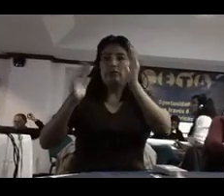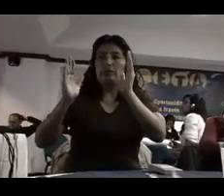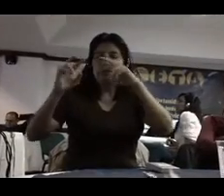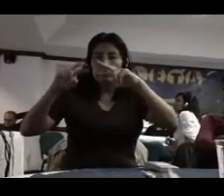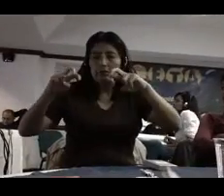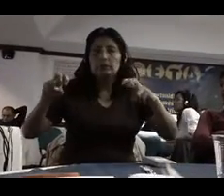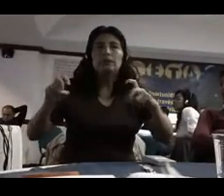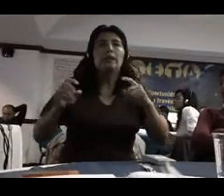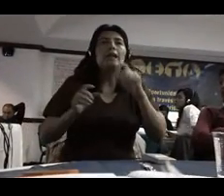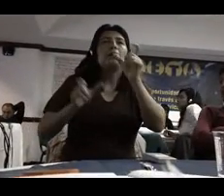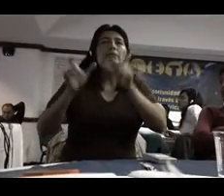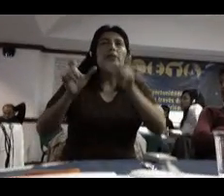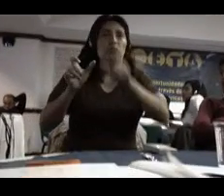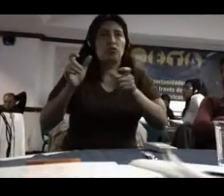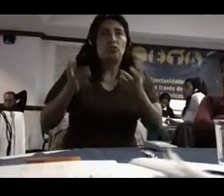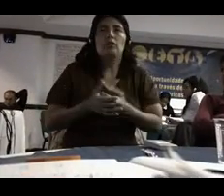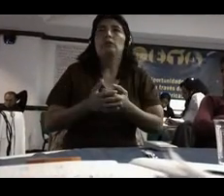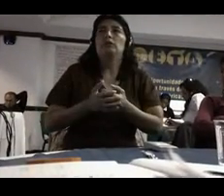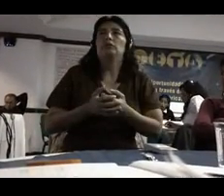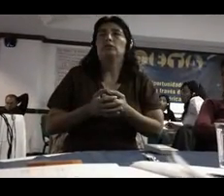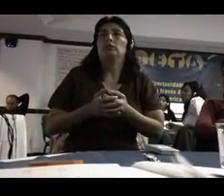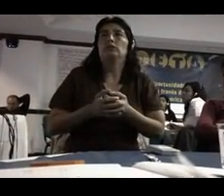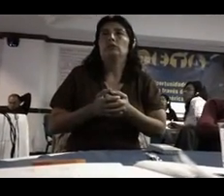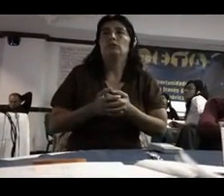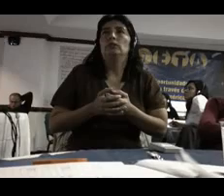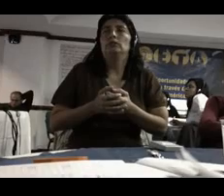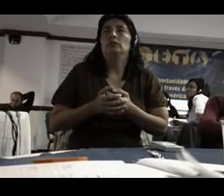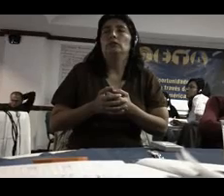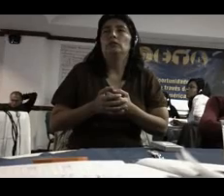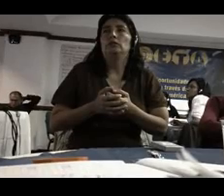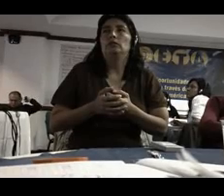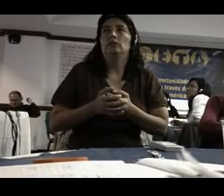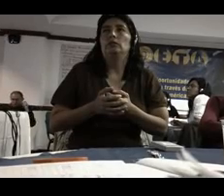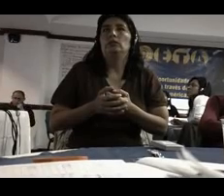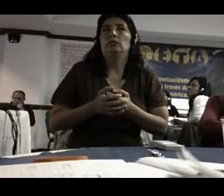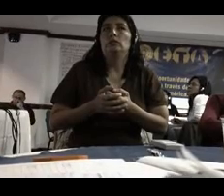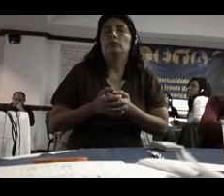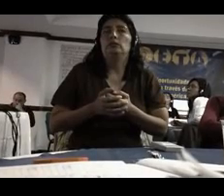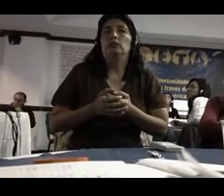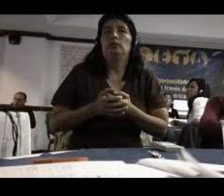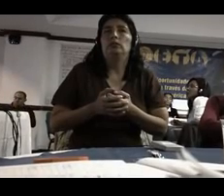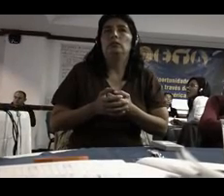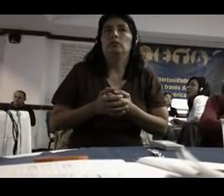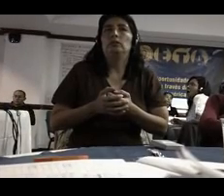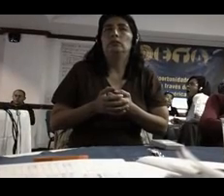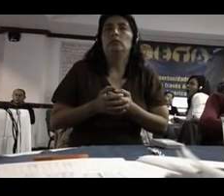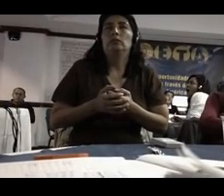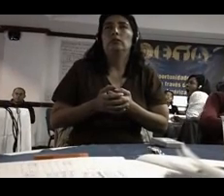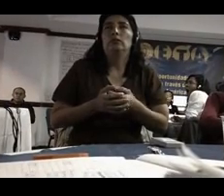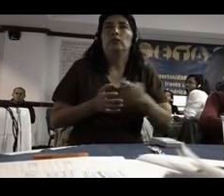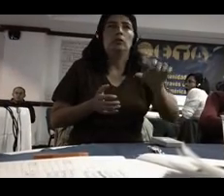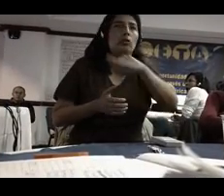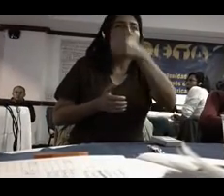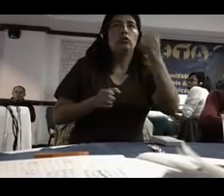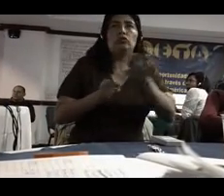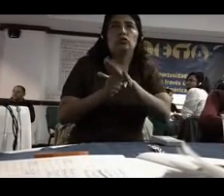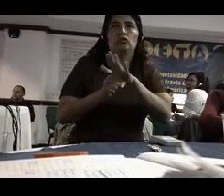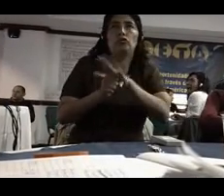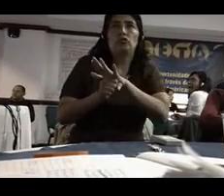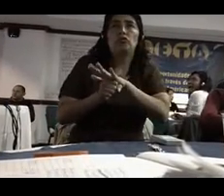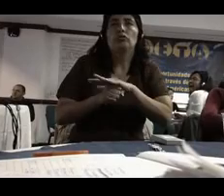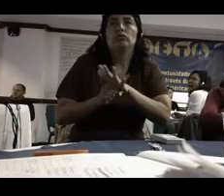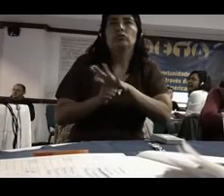stakeholders. They're not the experts. They're partners, and it is true. You have, if you can just think like